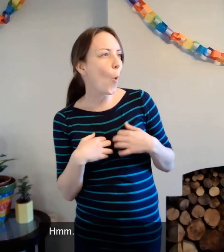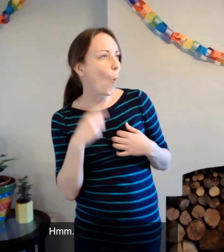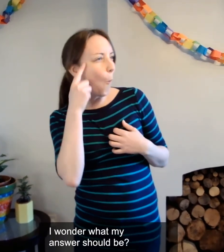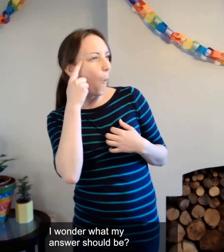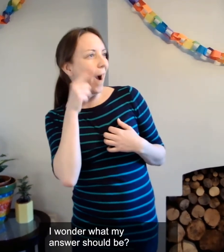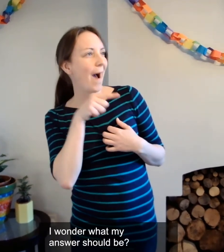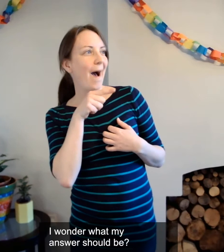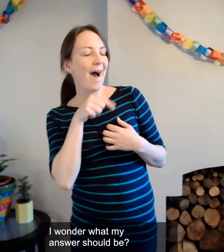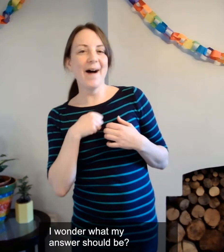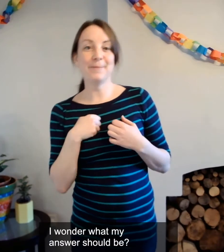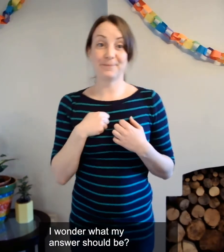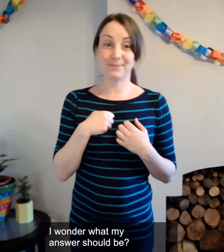I wonder what my answer should be.